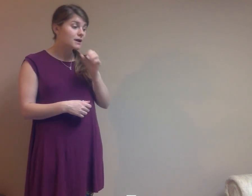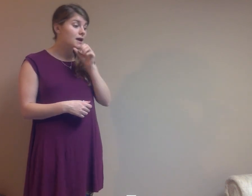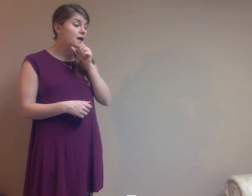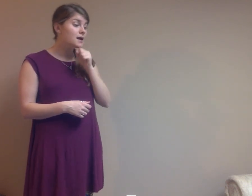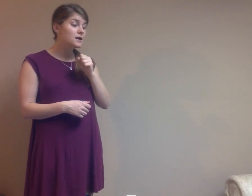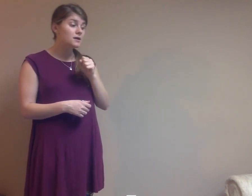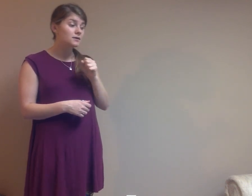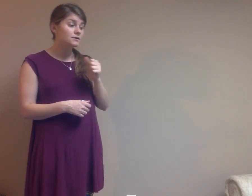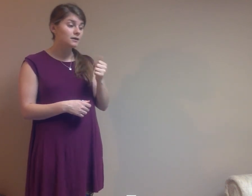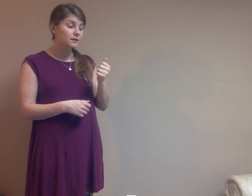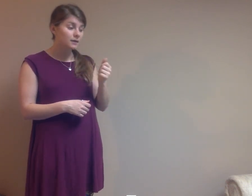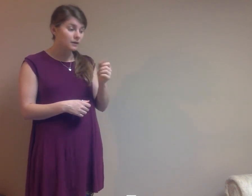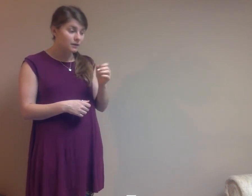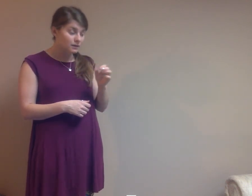it's got a profound effect on her later.